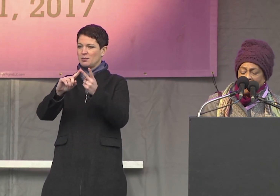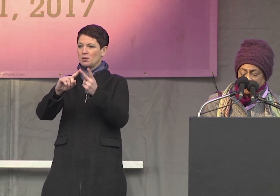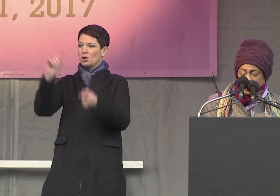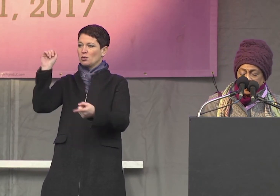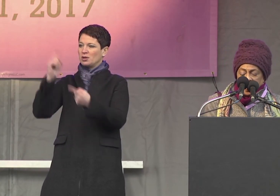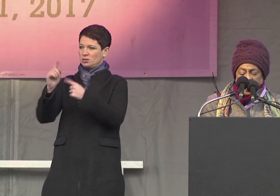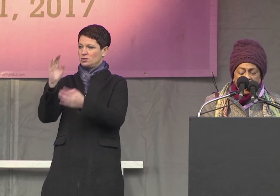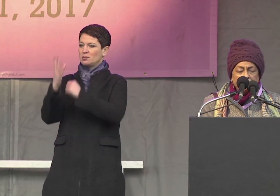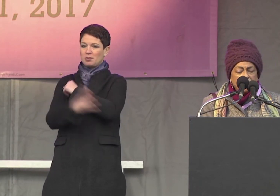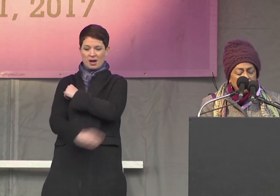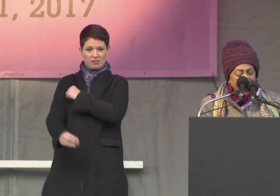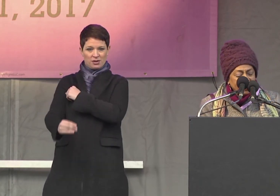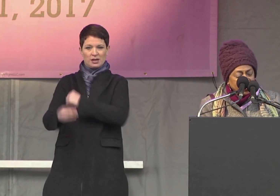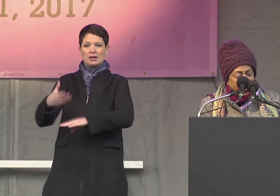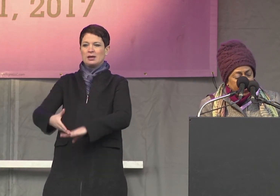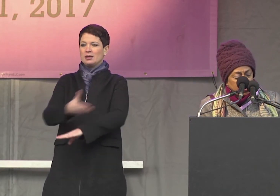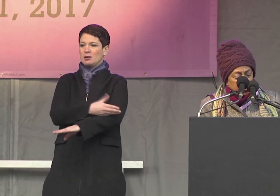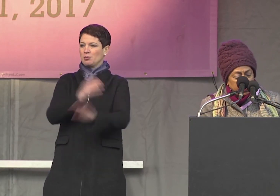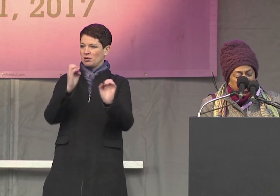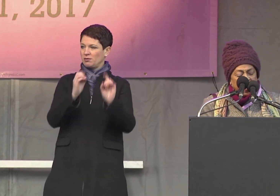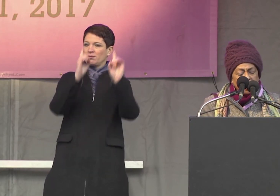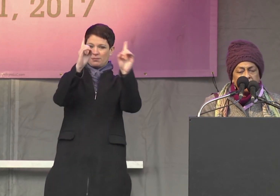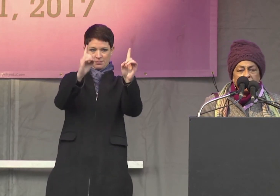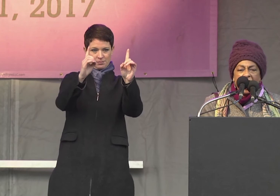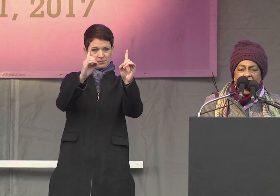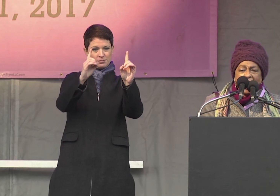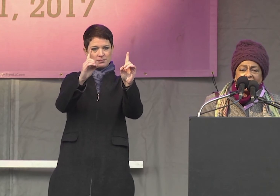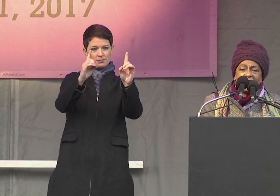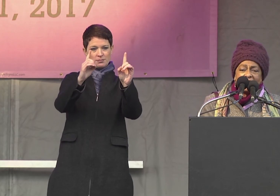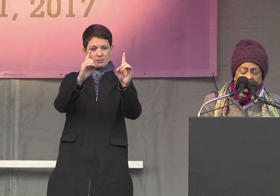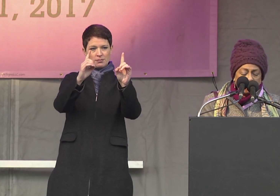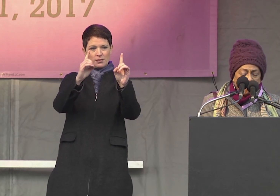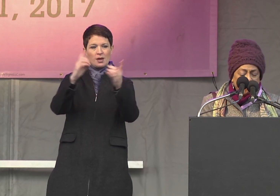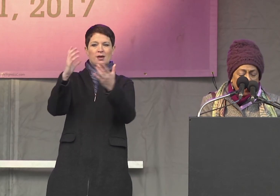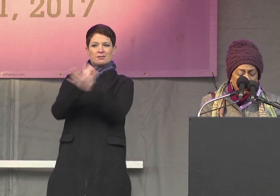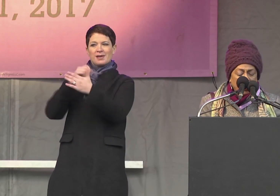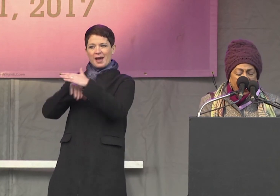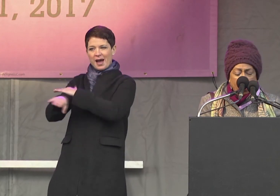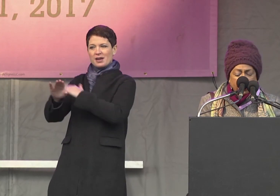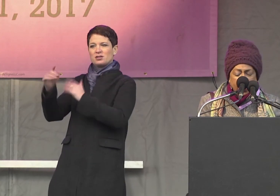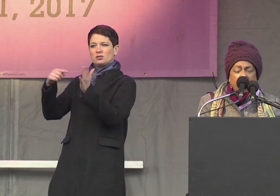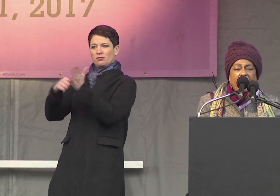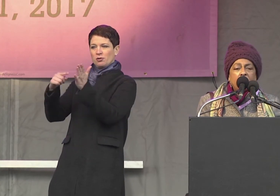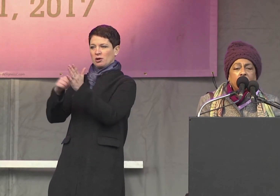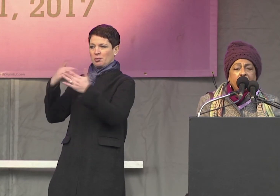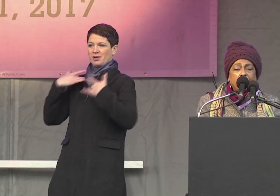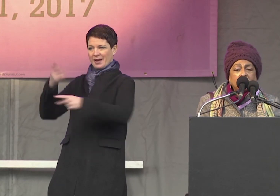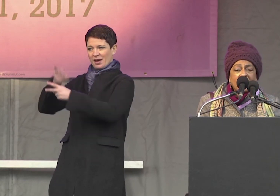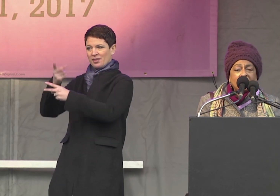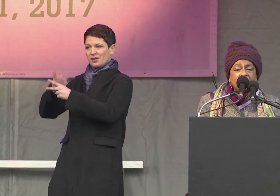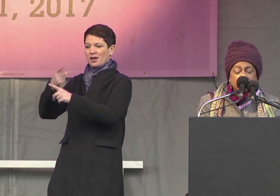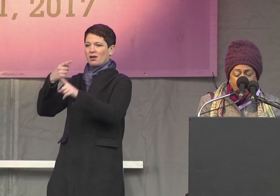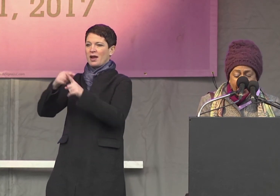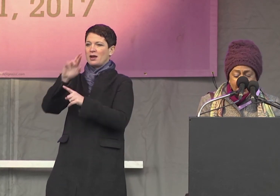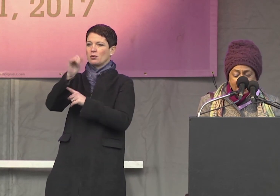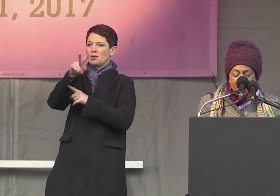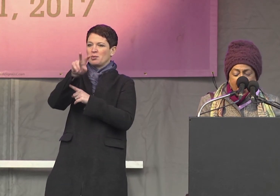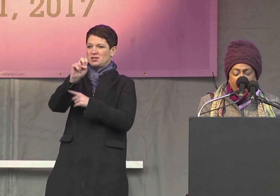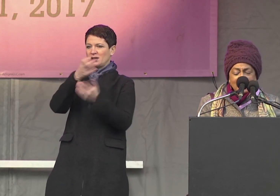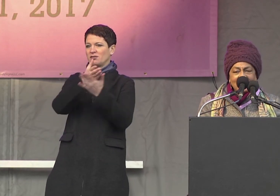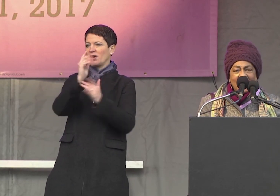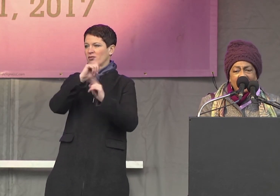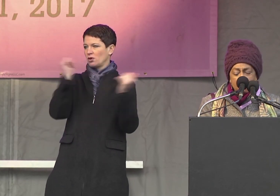reduce poverty, improve education, ensure access to affordable health care and reproductive